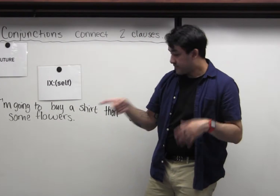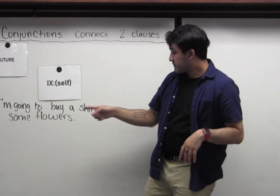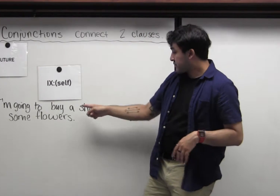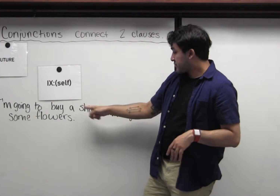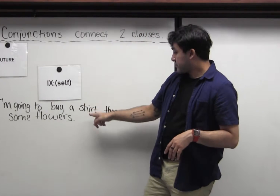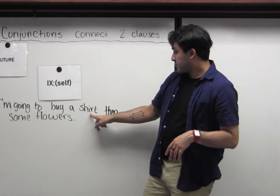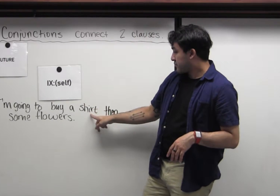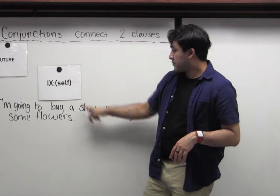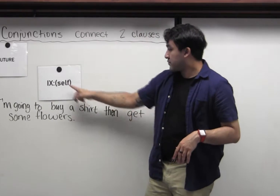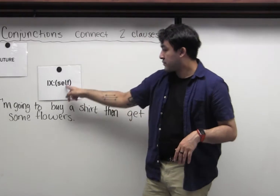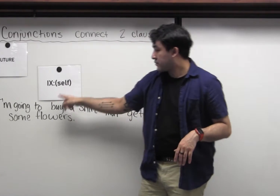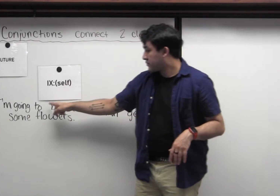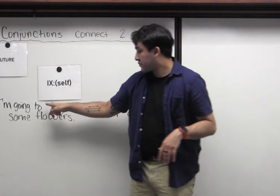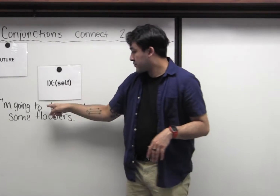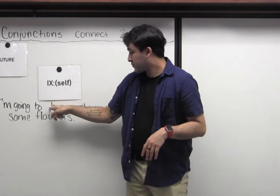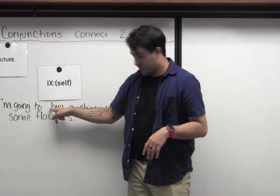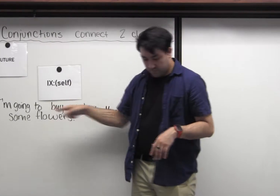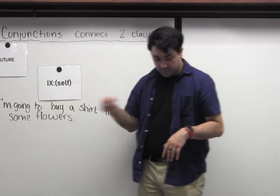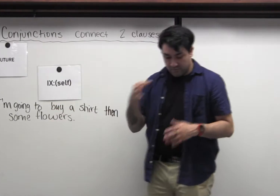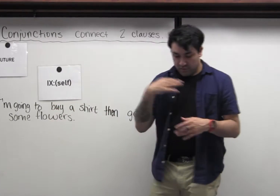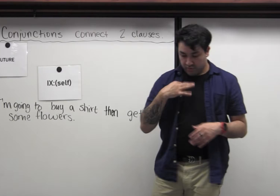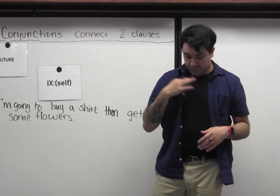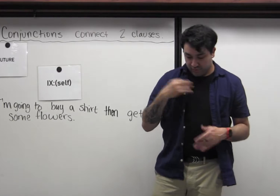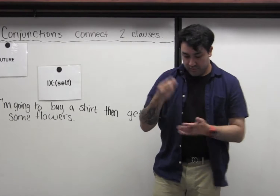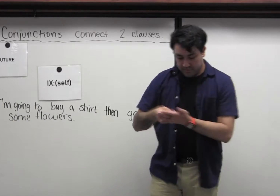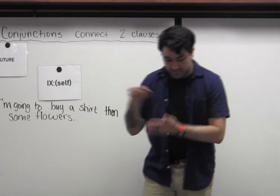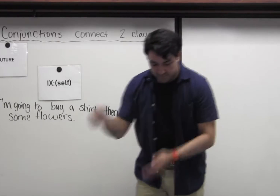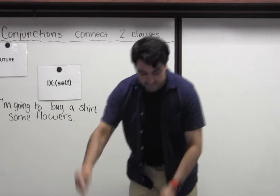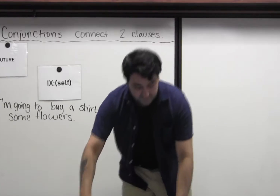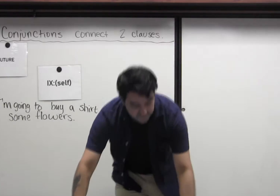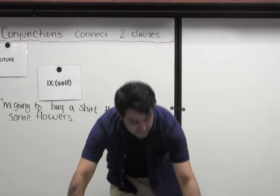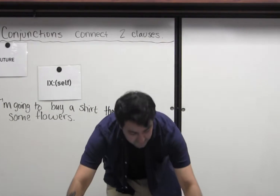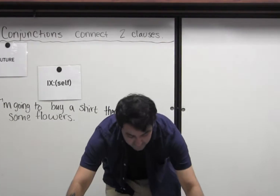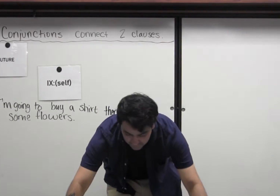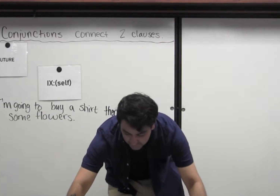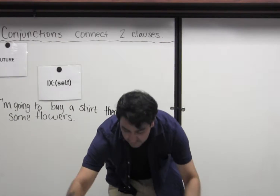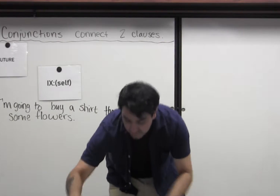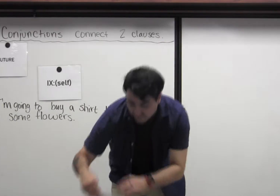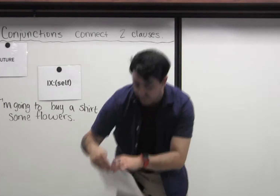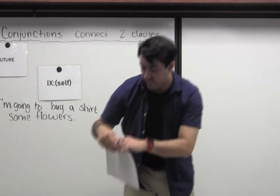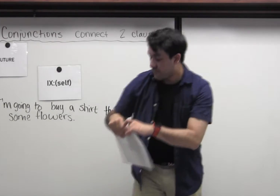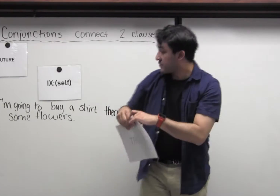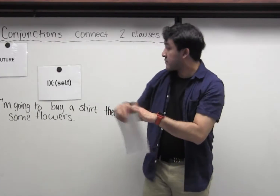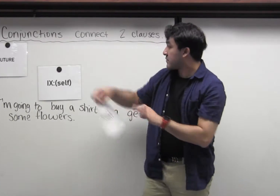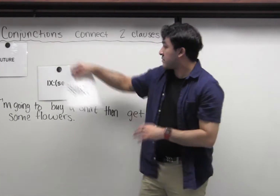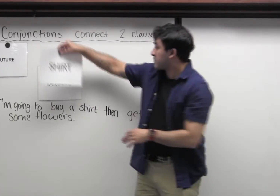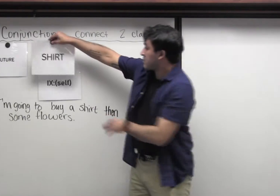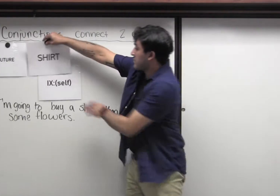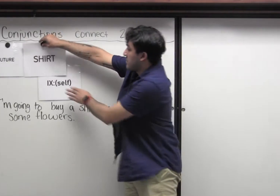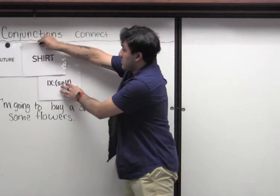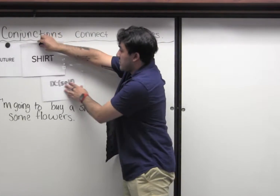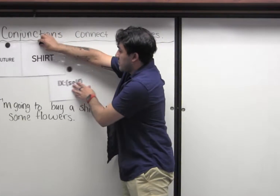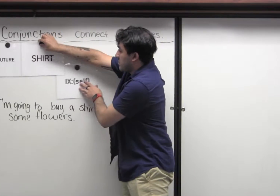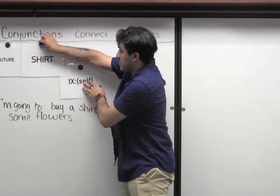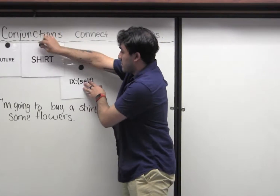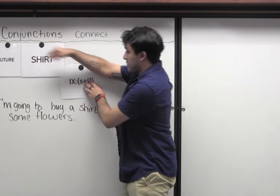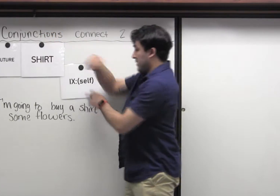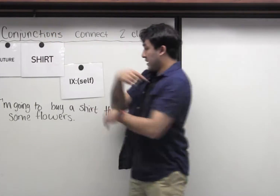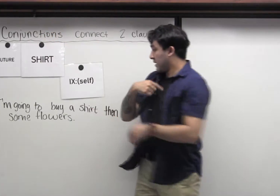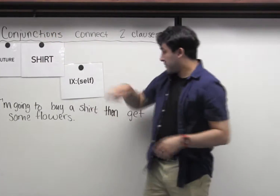So we have buy a shirt. Right, but in ASL we will tell the shirt, what about the